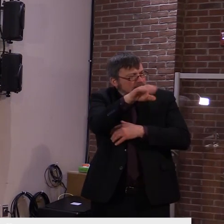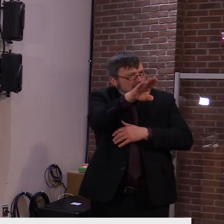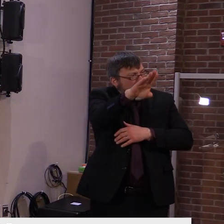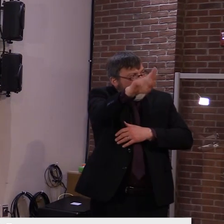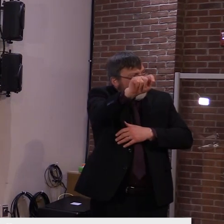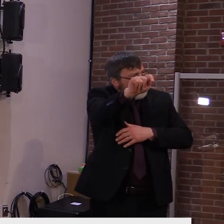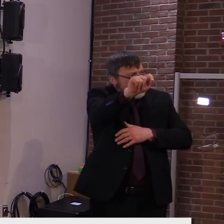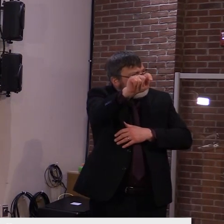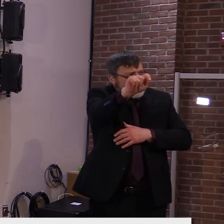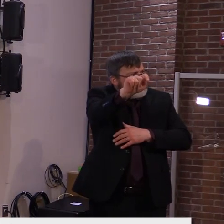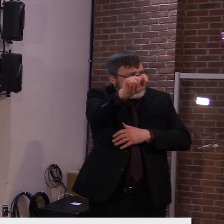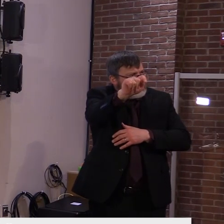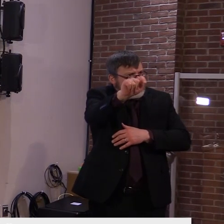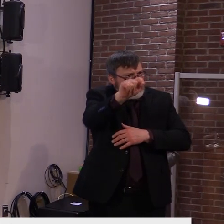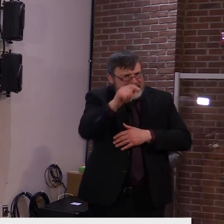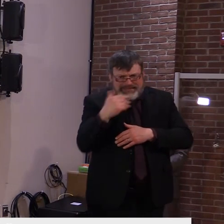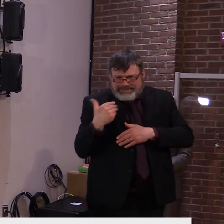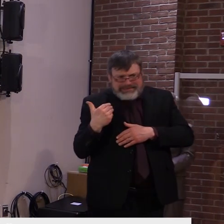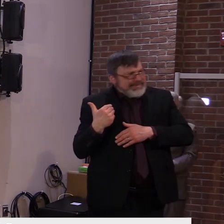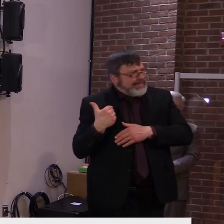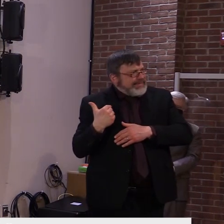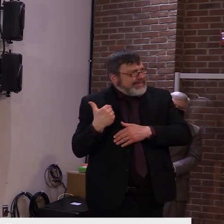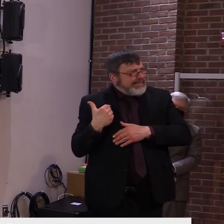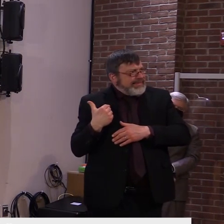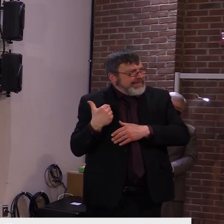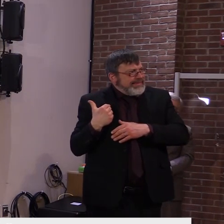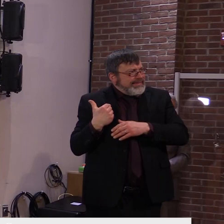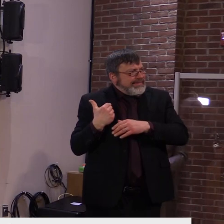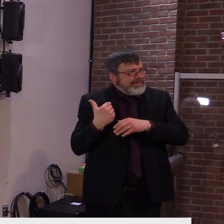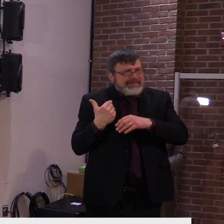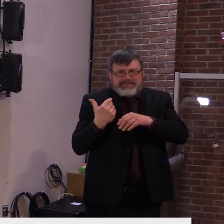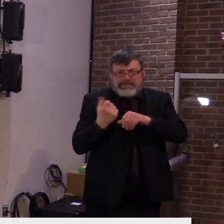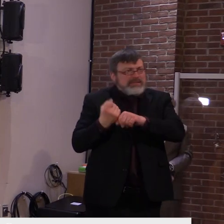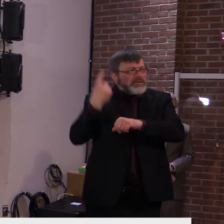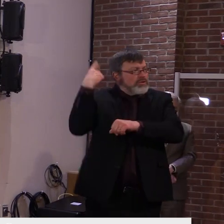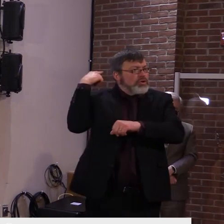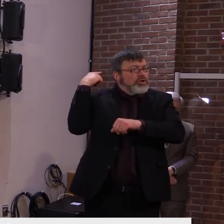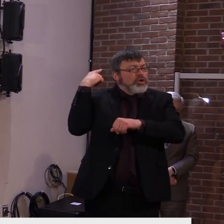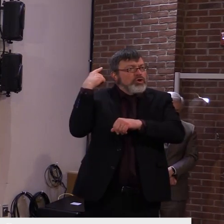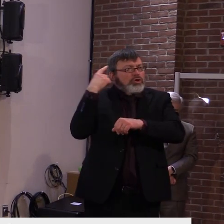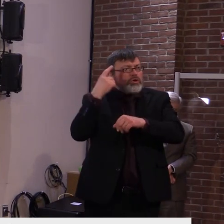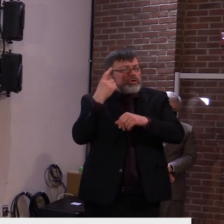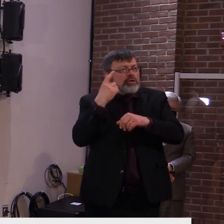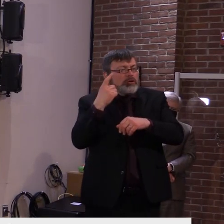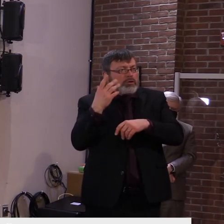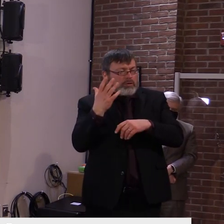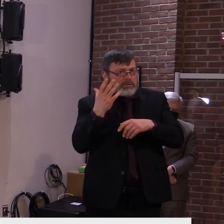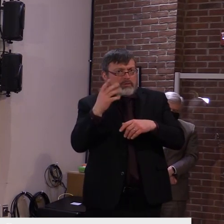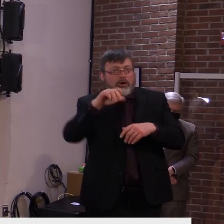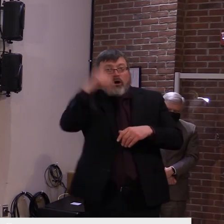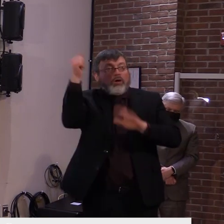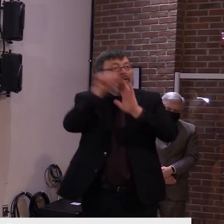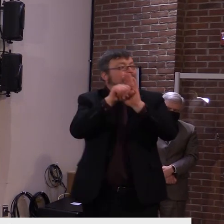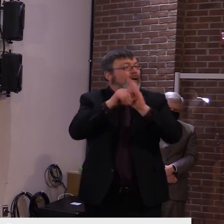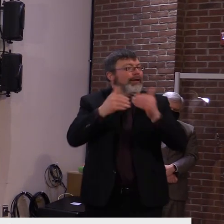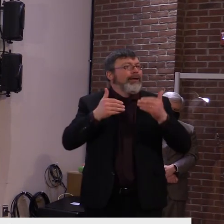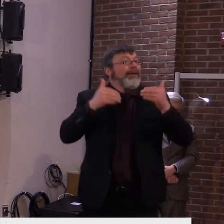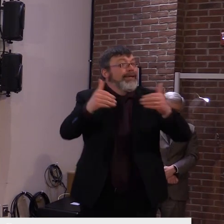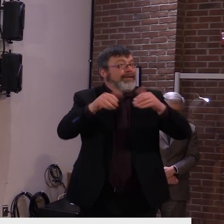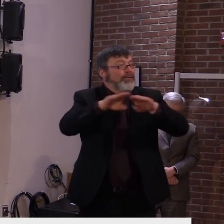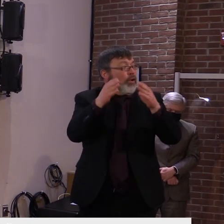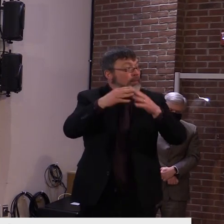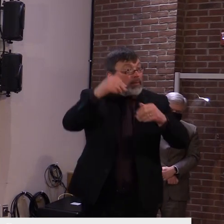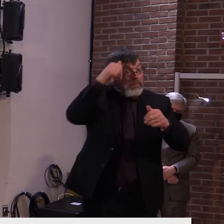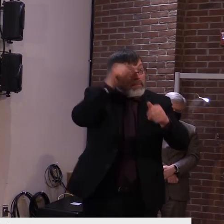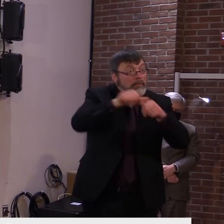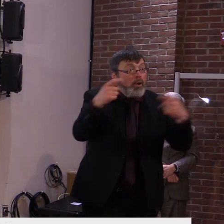when premature actions by many states across the country to open up led to a steep increase in cases and then